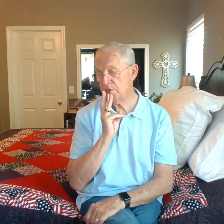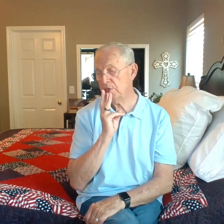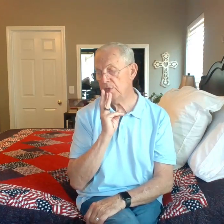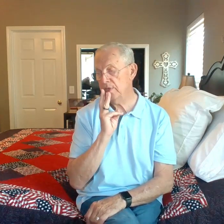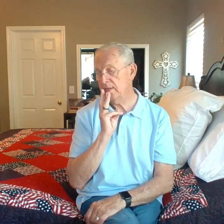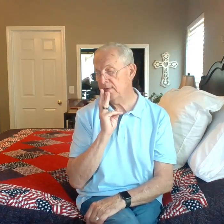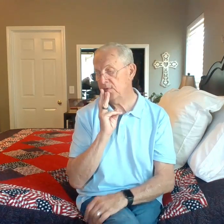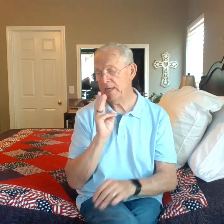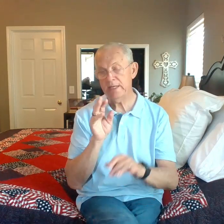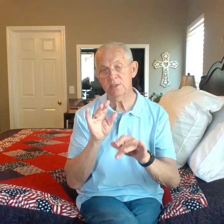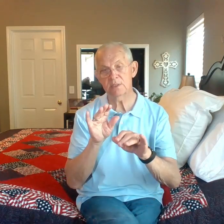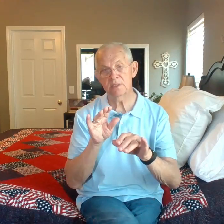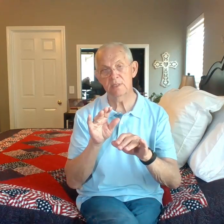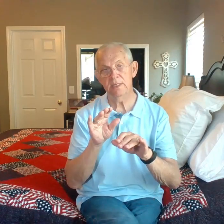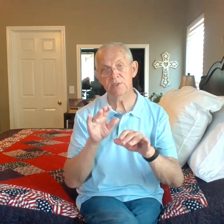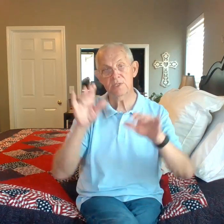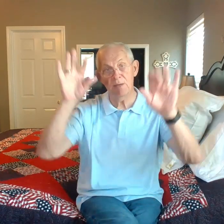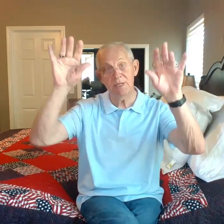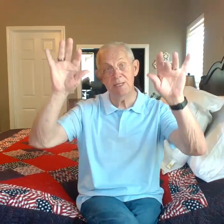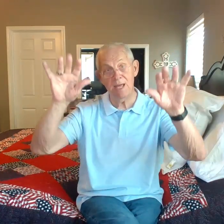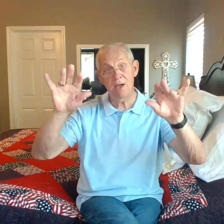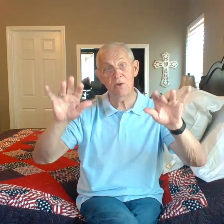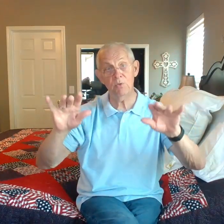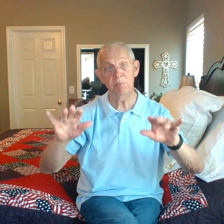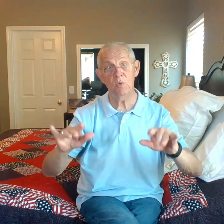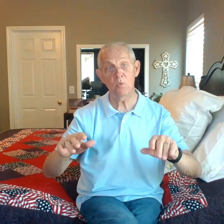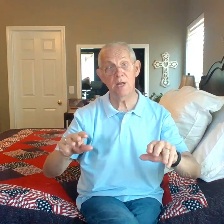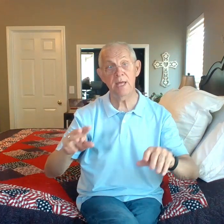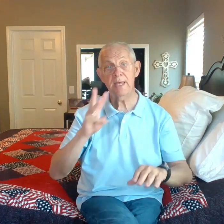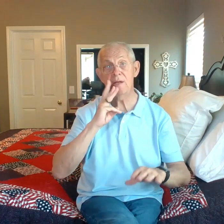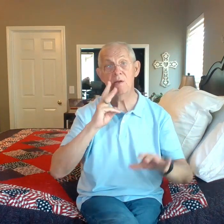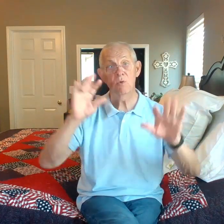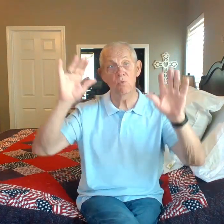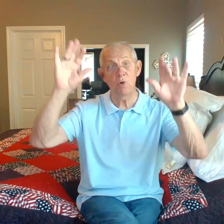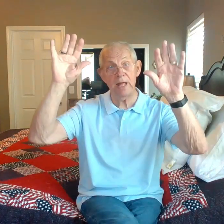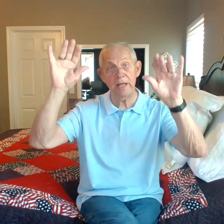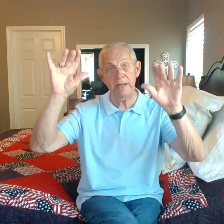water that is coming down would be rain.